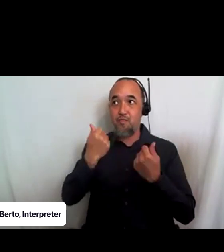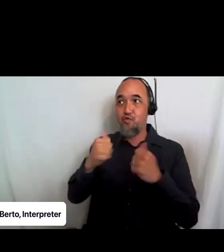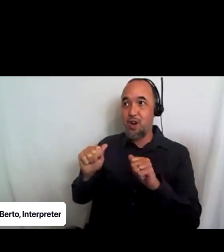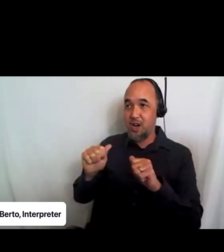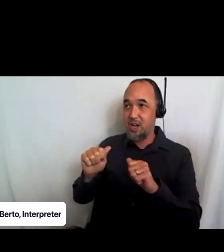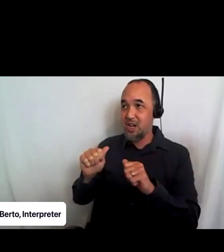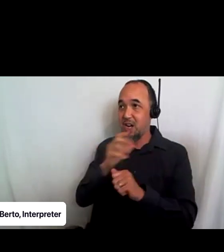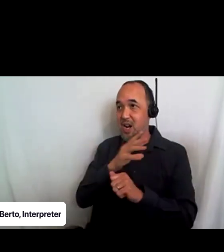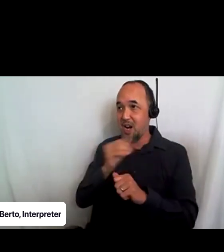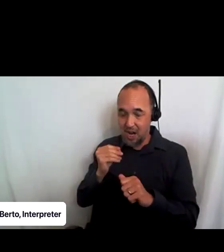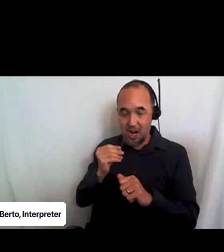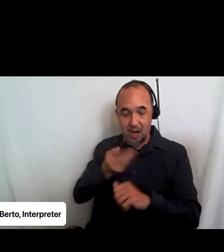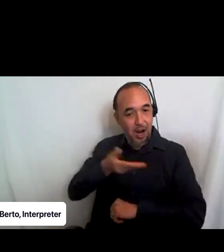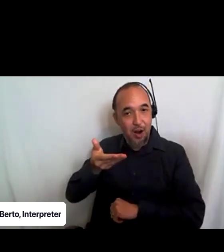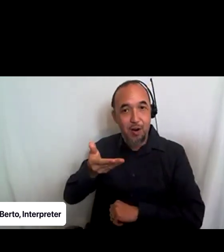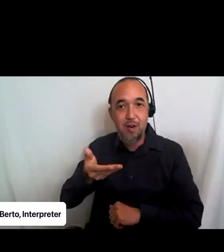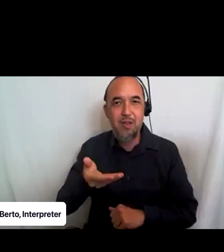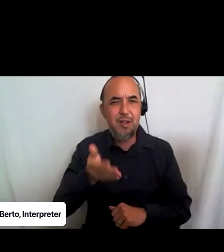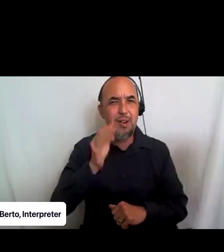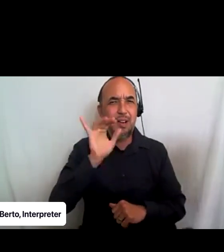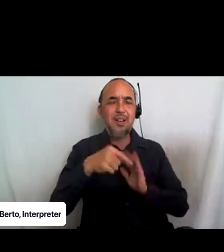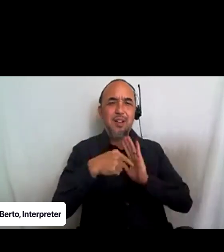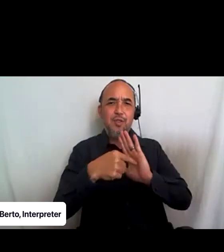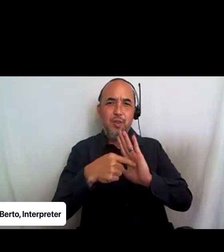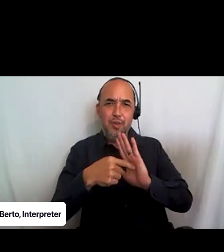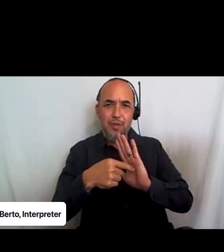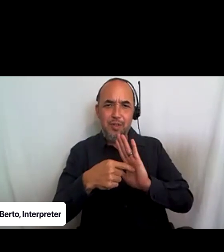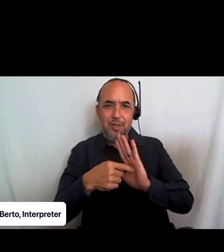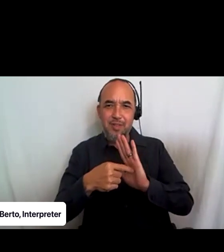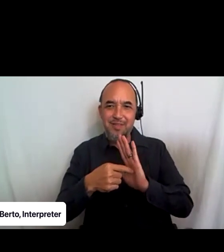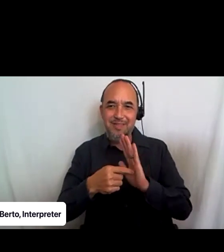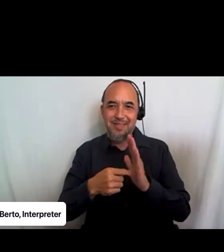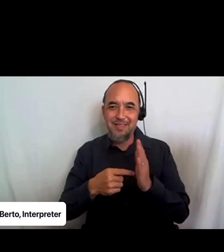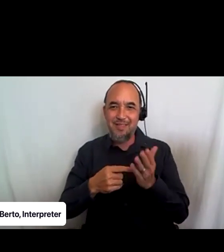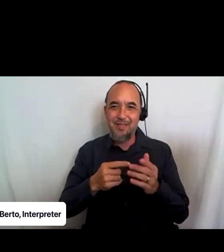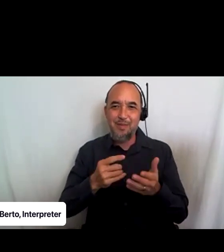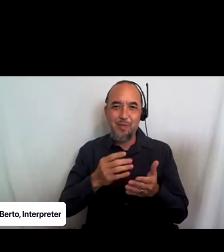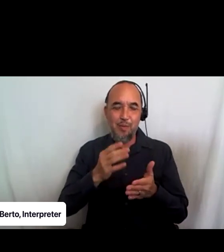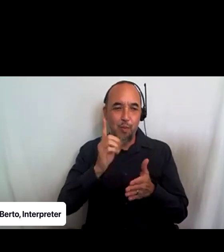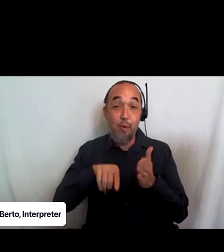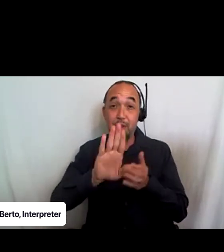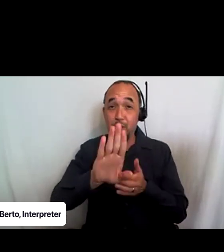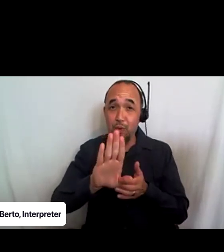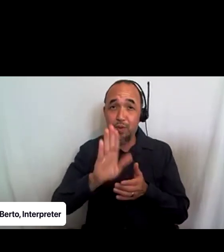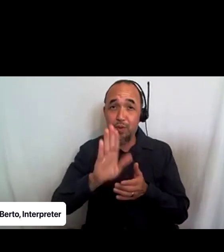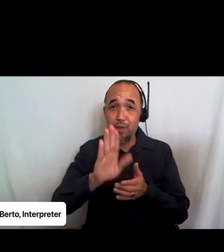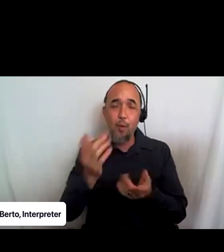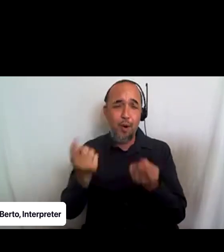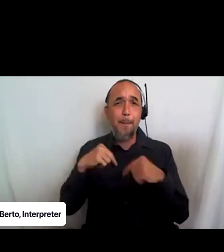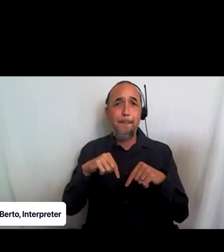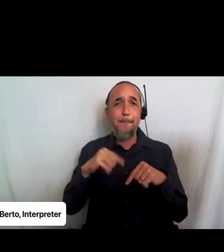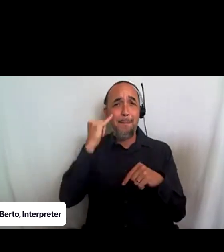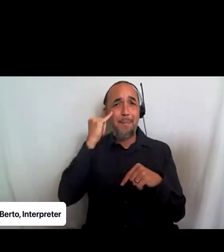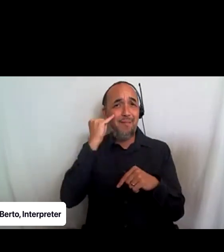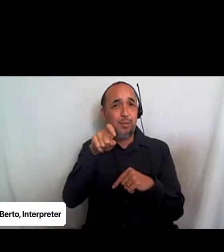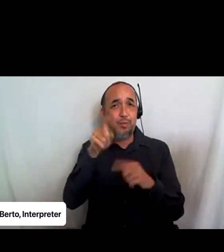it. And that just goes to show that, what belongs to you comes to you. And if something's meant for you, nothing in the universe can stop it